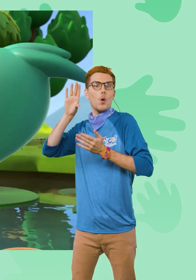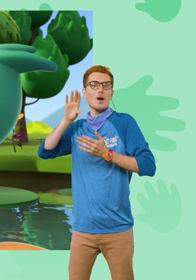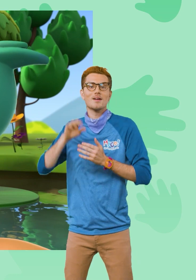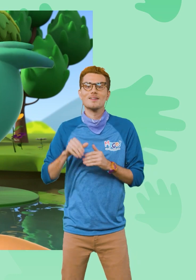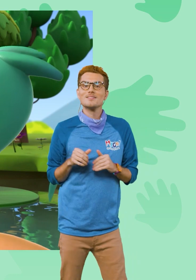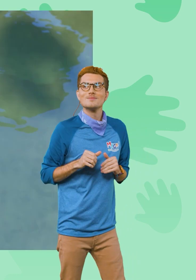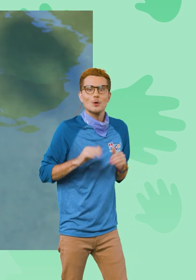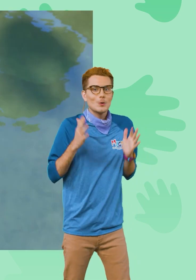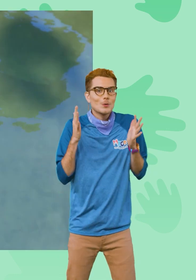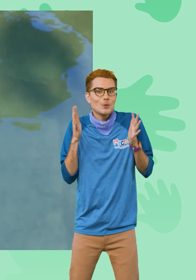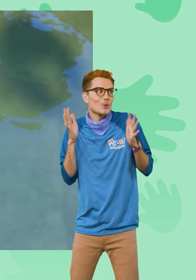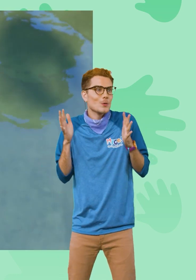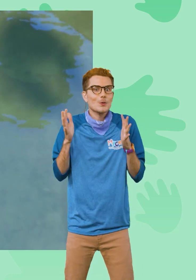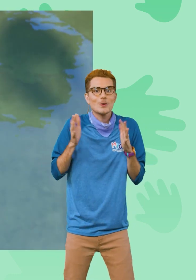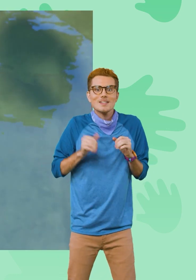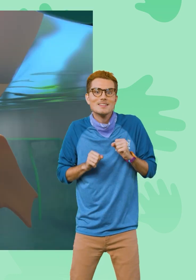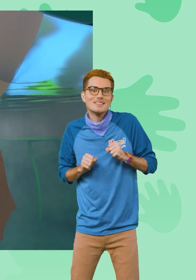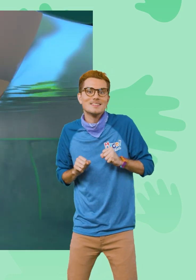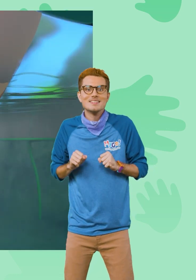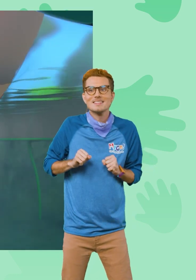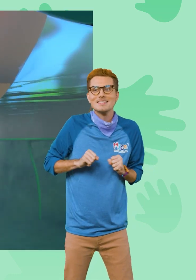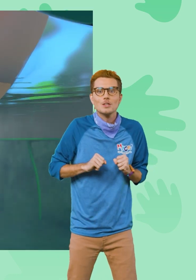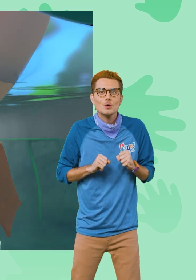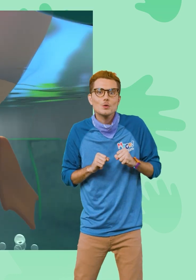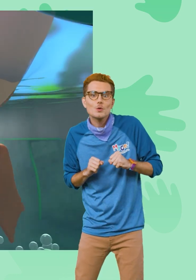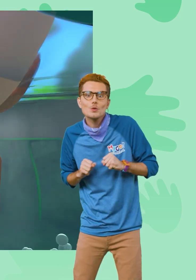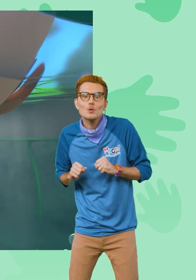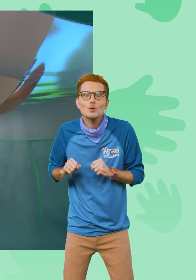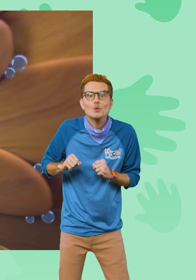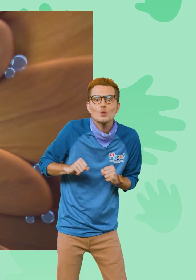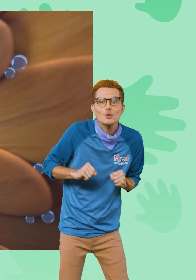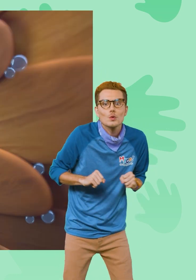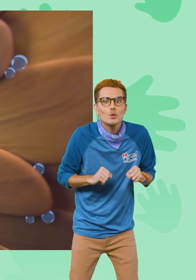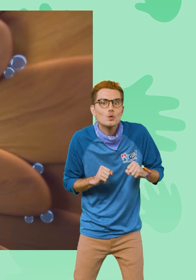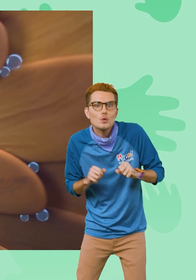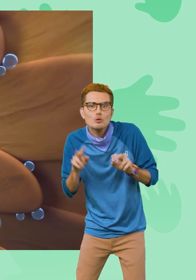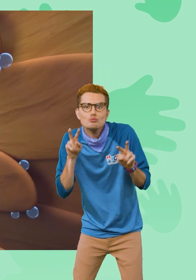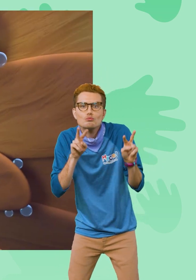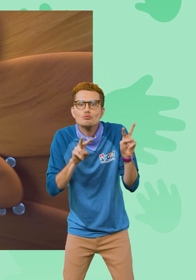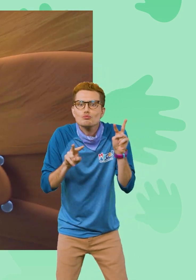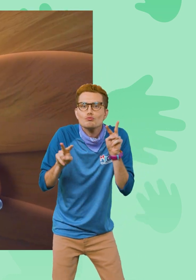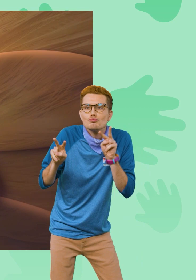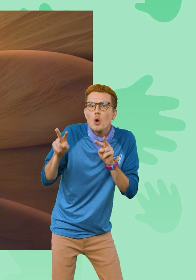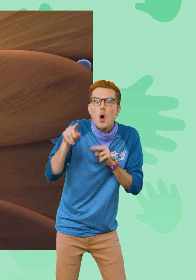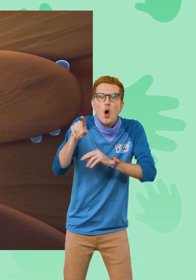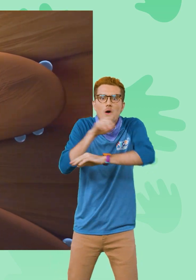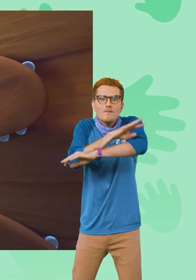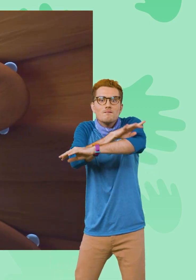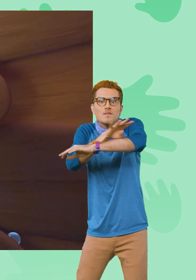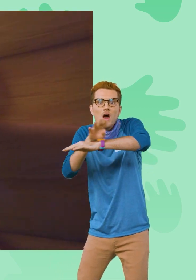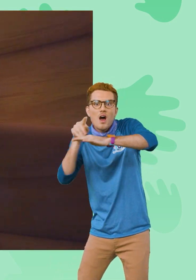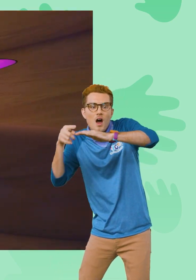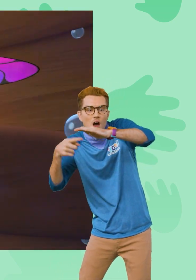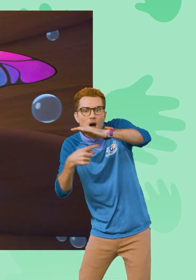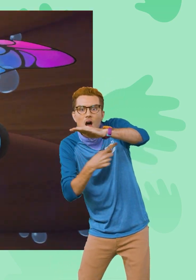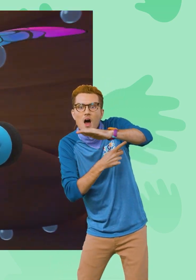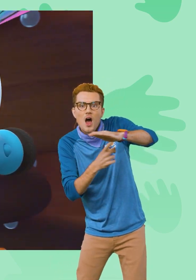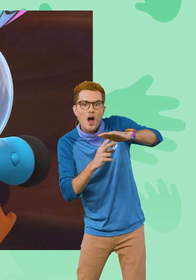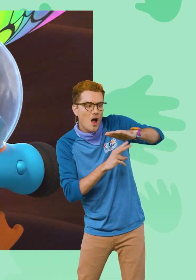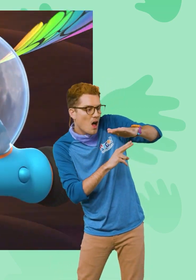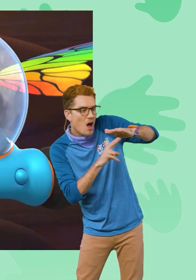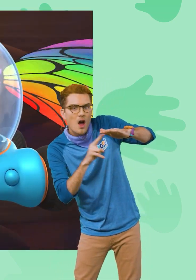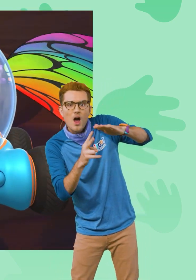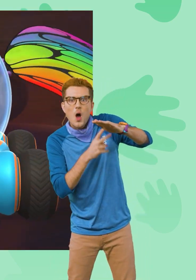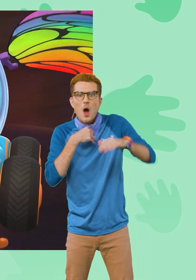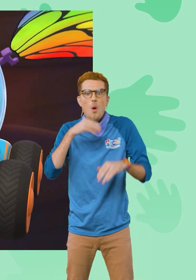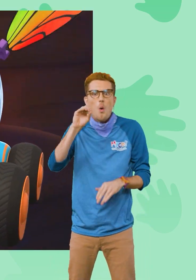It's a feather feather tunnel in here. And the